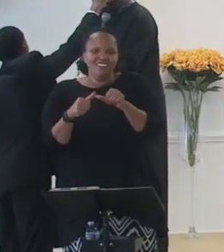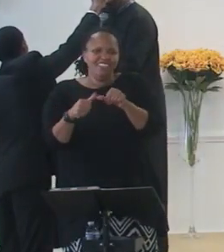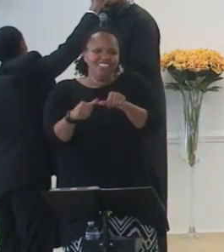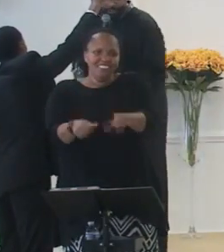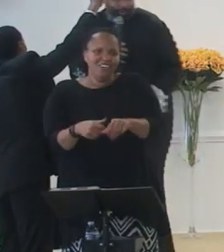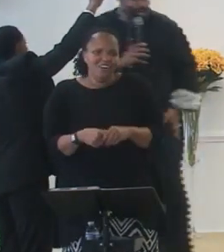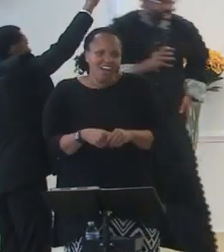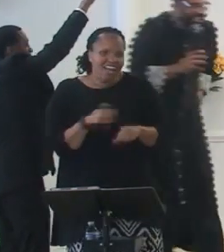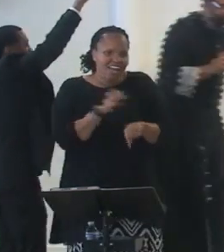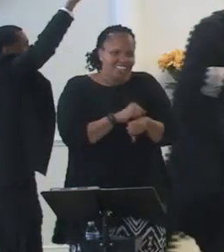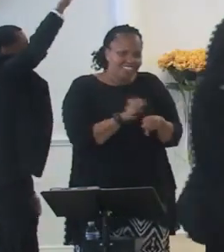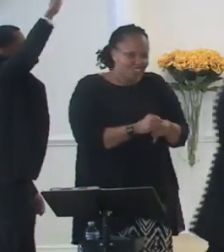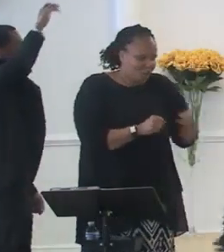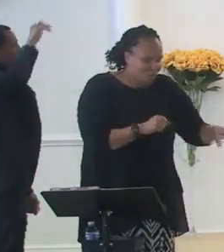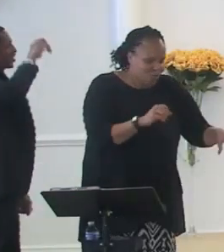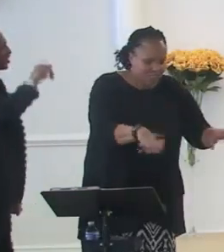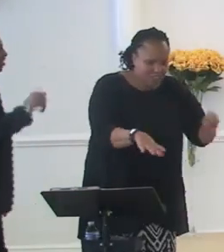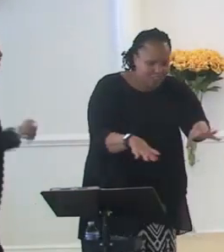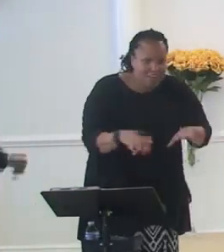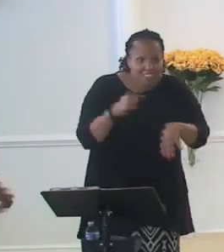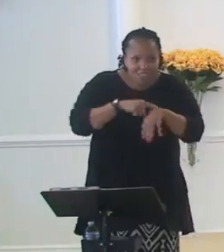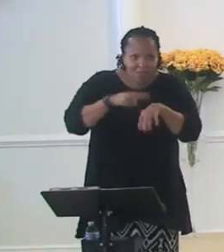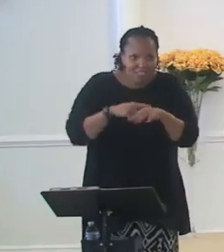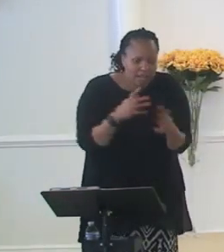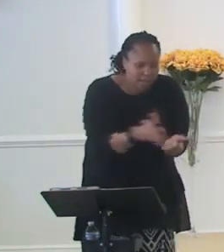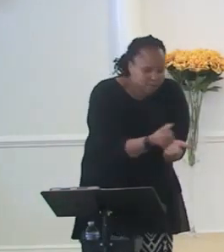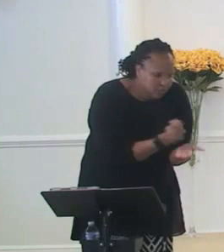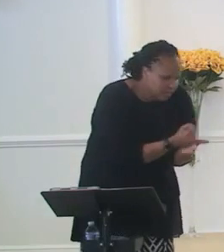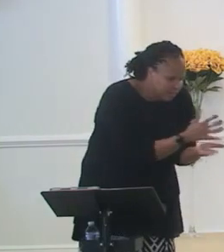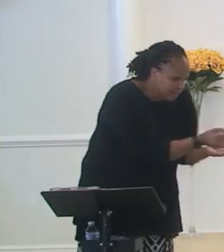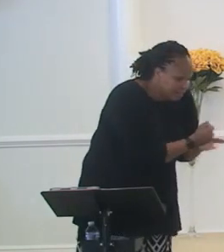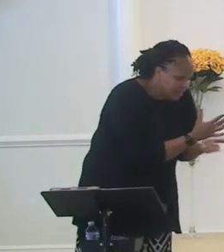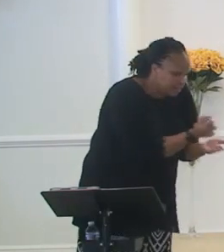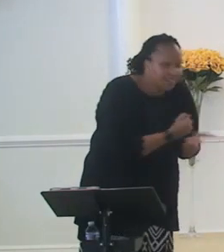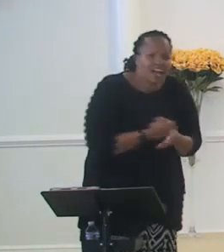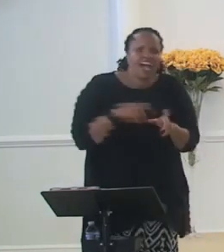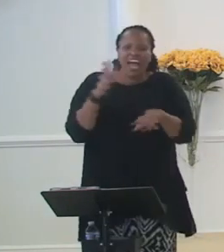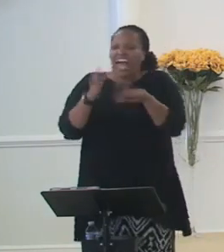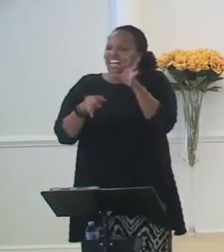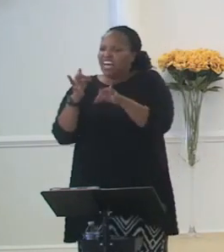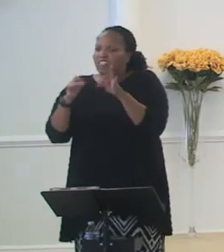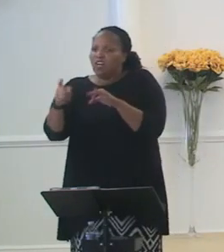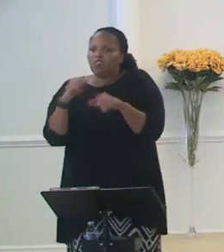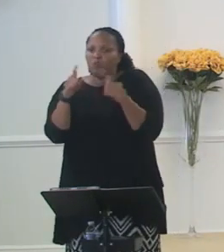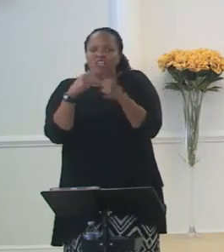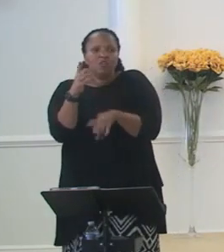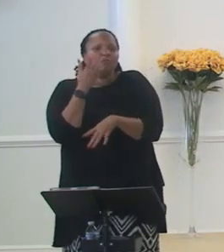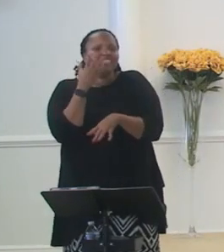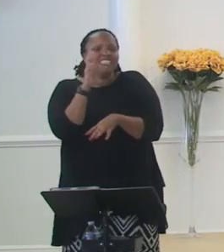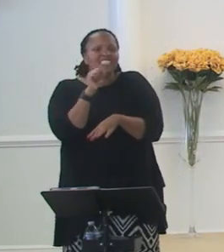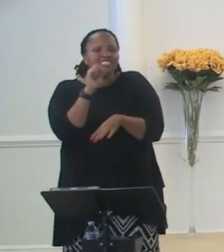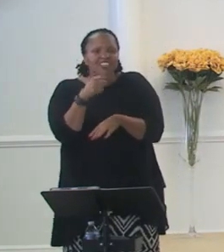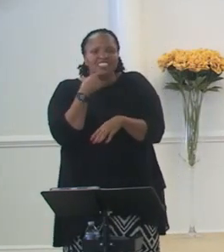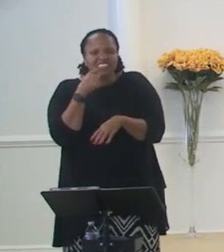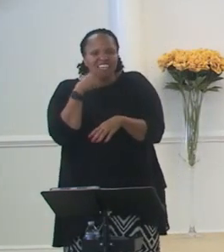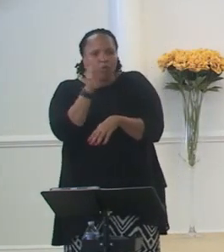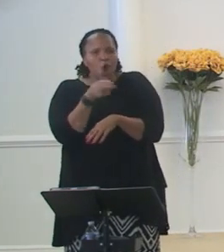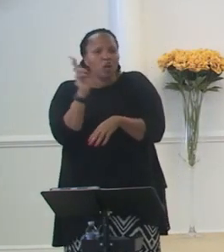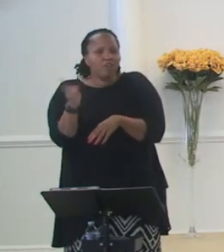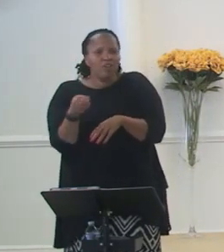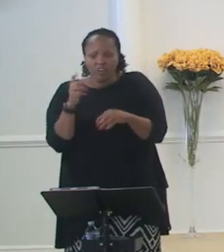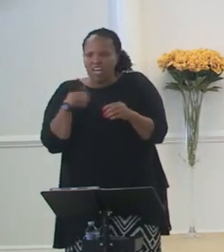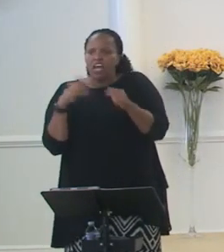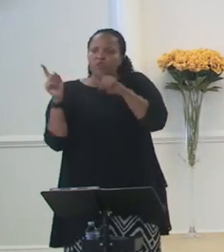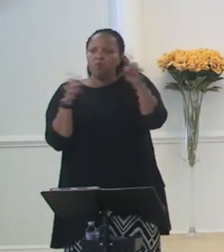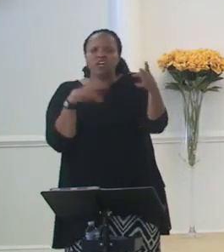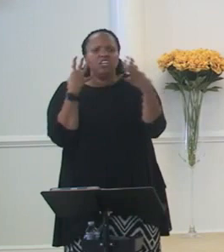Gather the stones that were thrown at you. They didn't think you was going to make it. They judged you when you were 6 years old. Say you was hard of hearing. And you was going to go